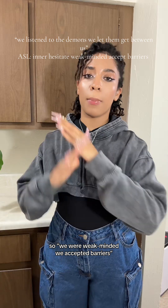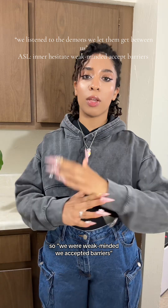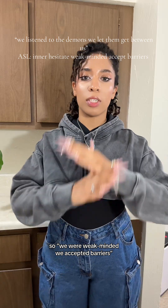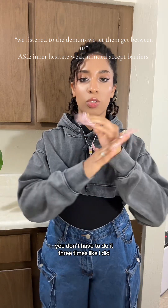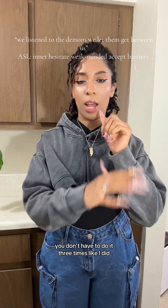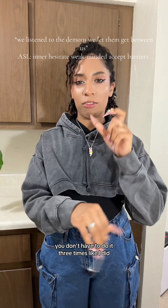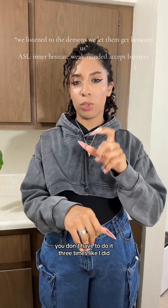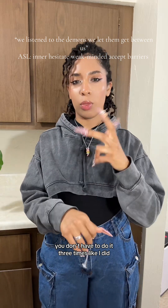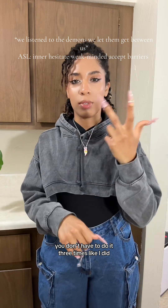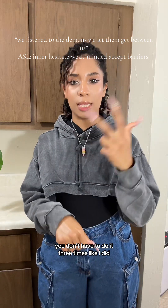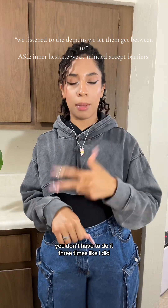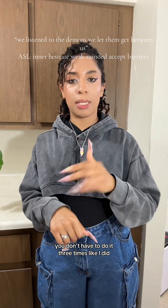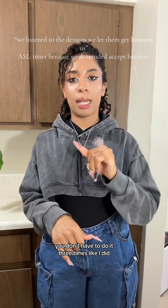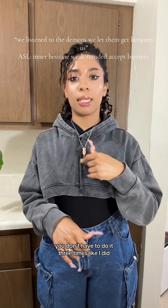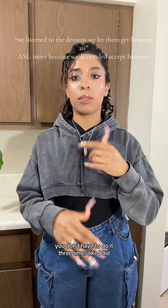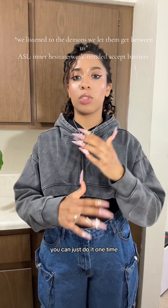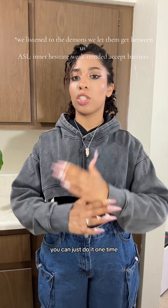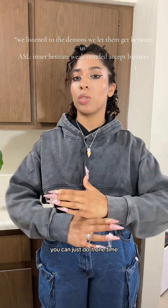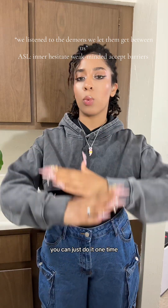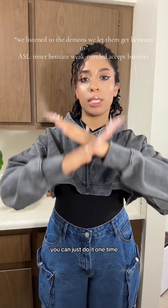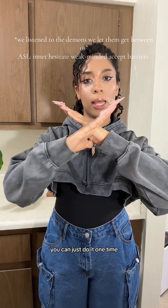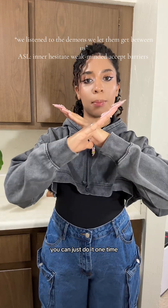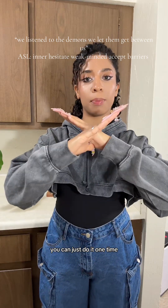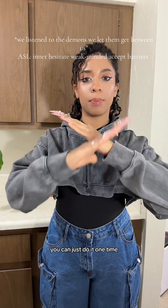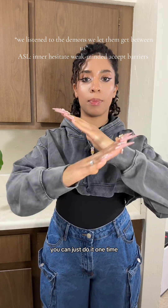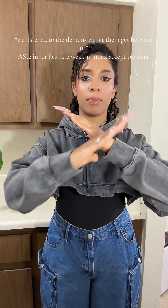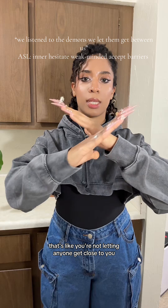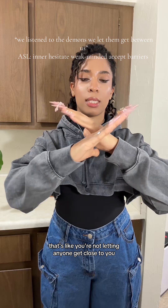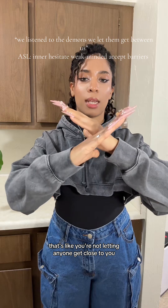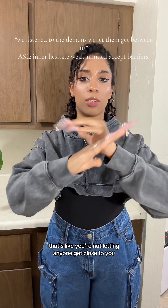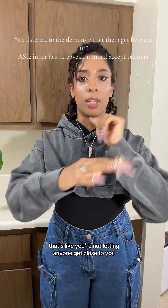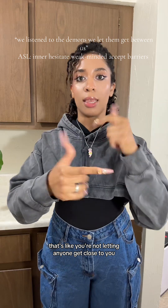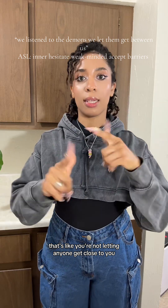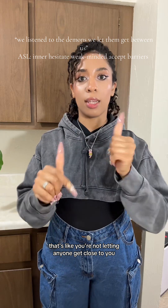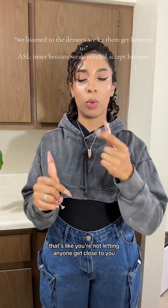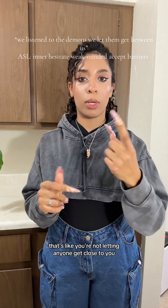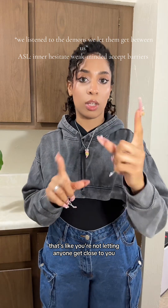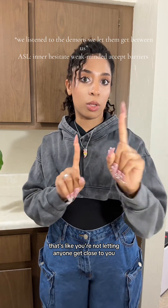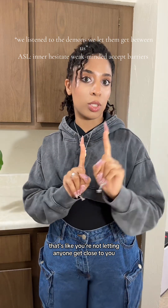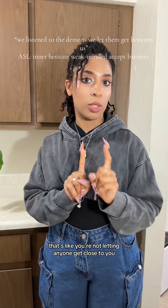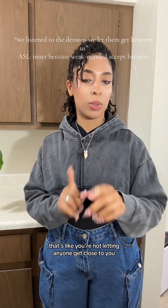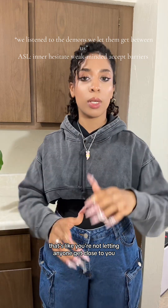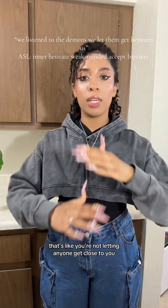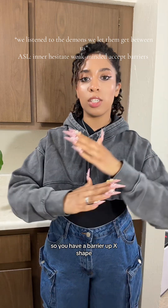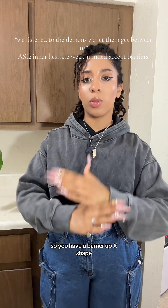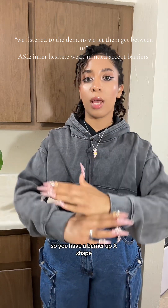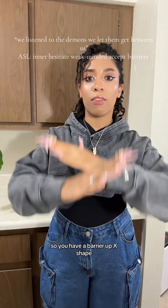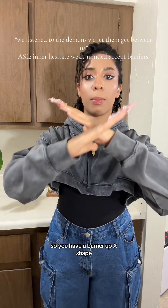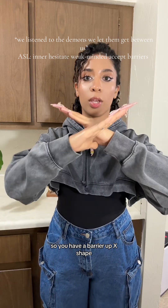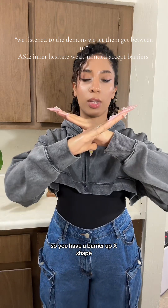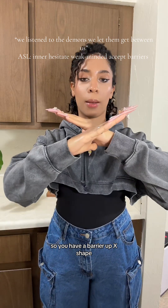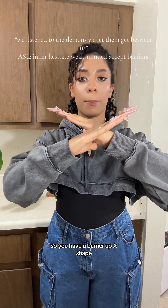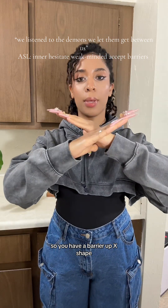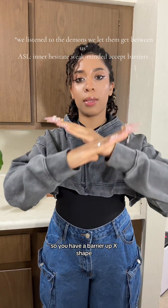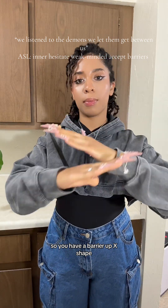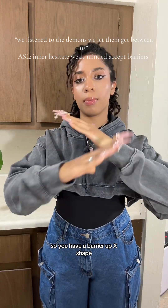barriers. You don't have to do it 3 times like I did. You can just do it 1 time. That's like you're not letting anyone get close to you. So you have a barrier up, back